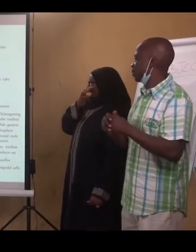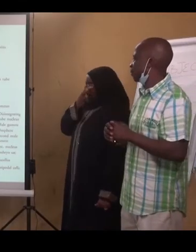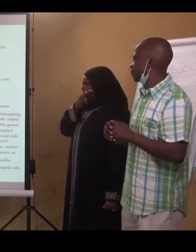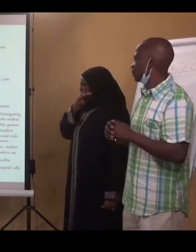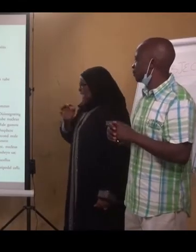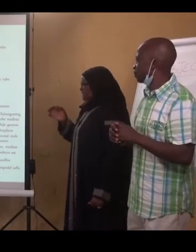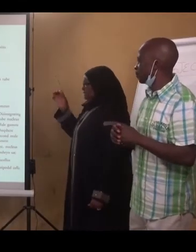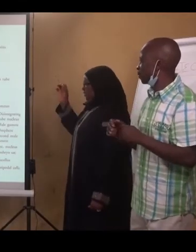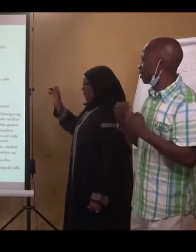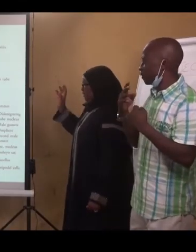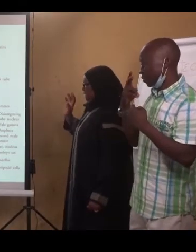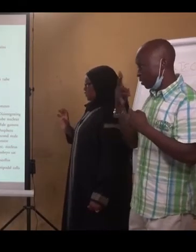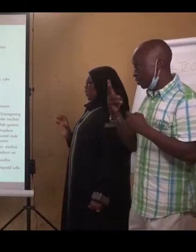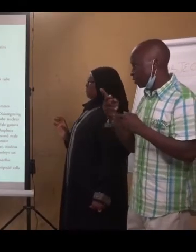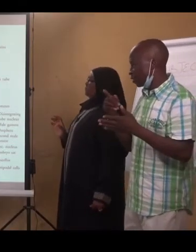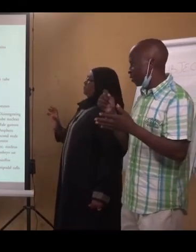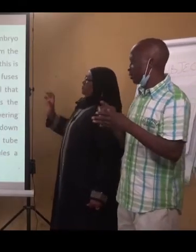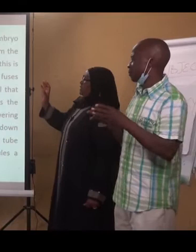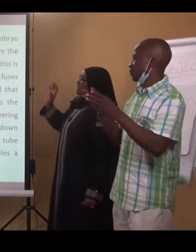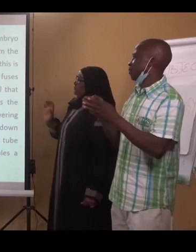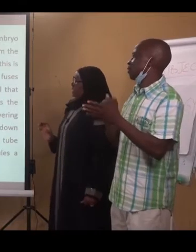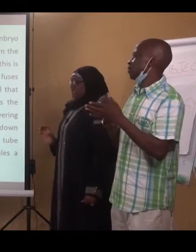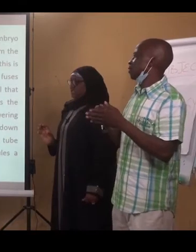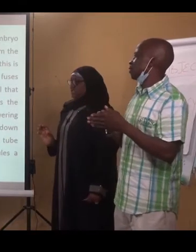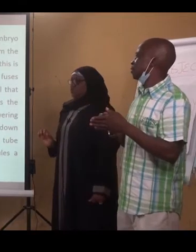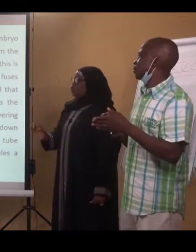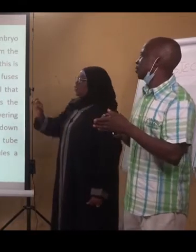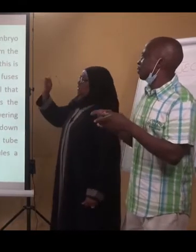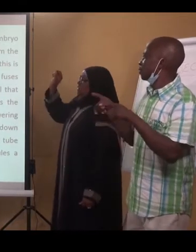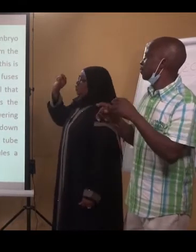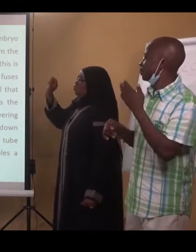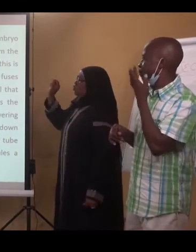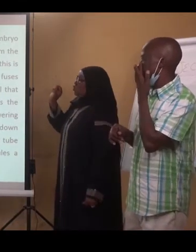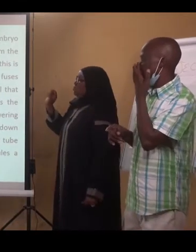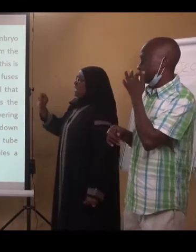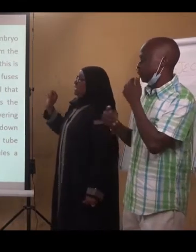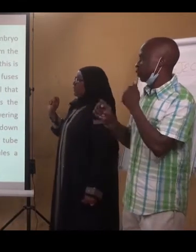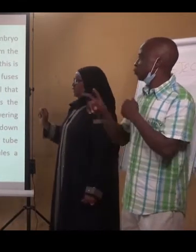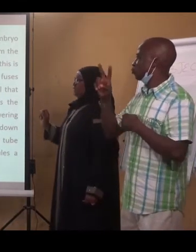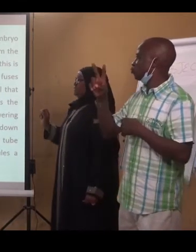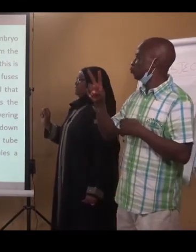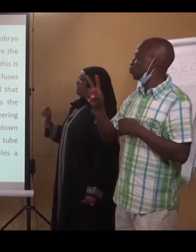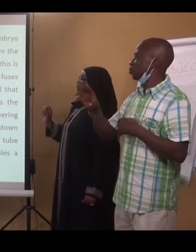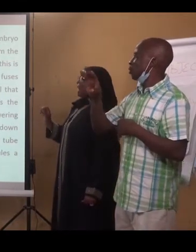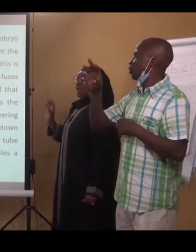looked at the process of this fertilization, so the two male nucleus are